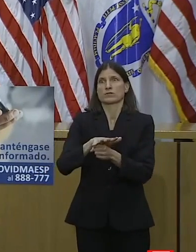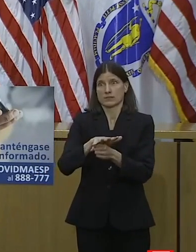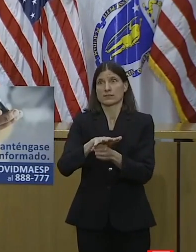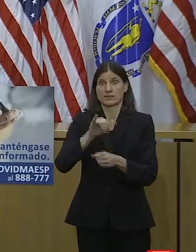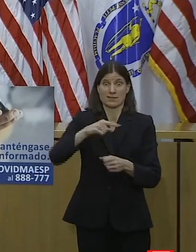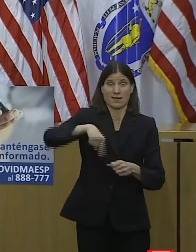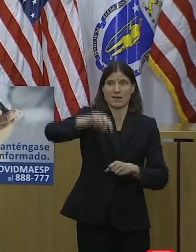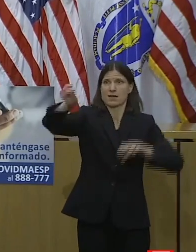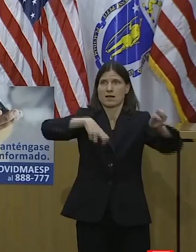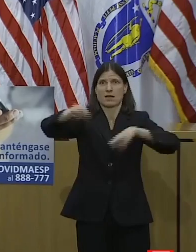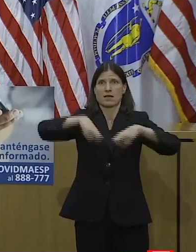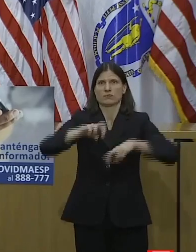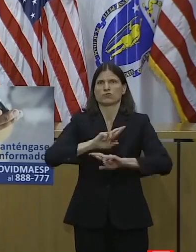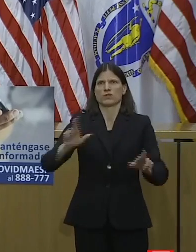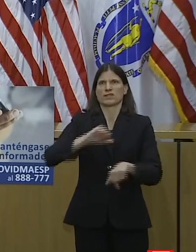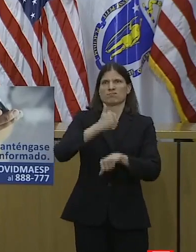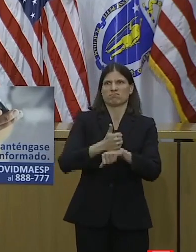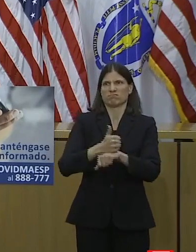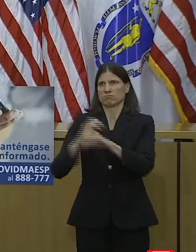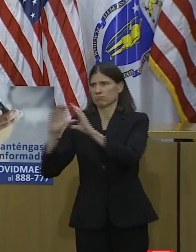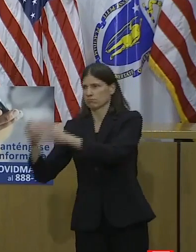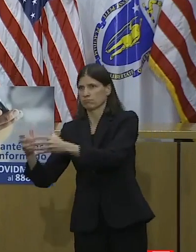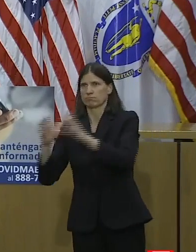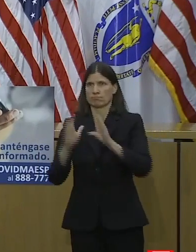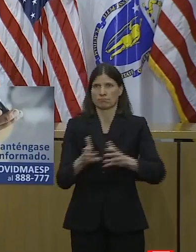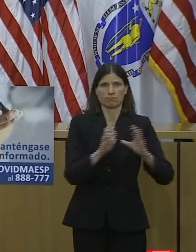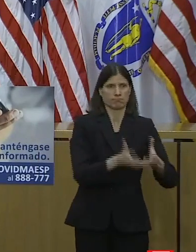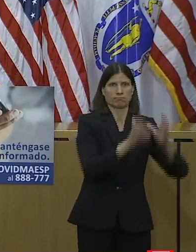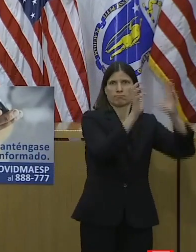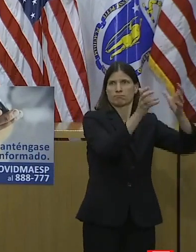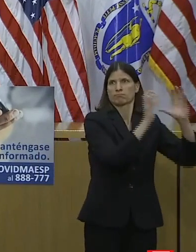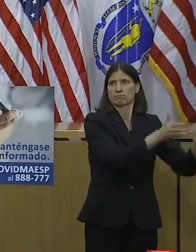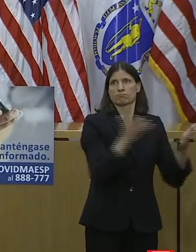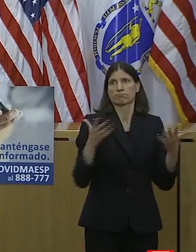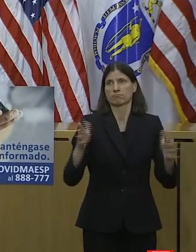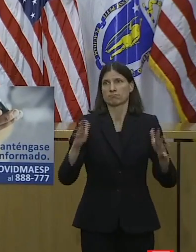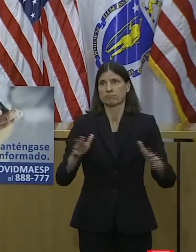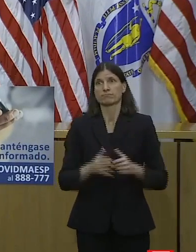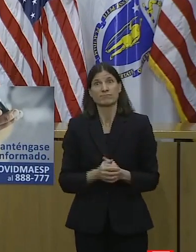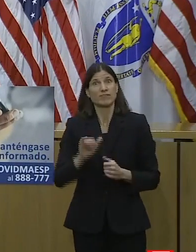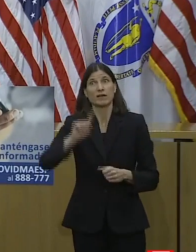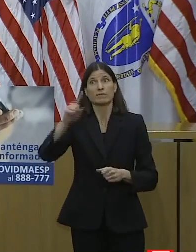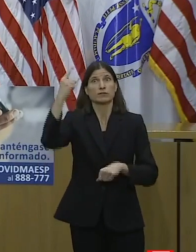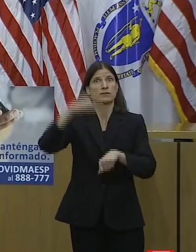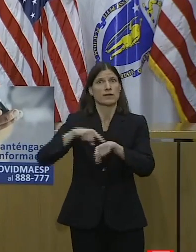will continue to adapt and respond to the situation as it requires.